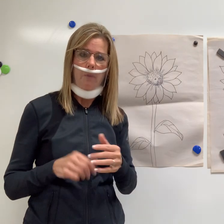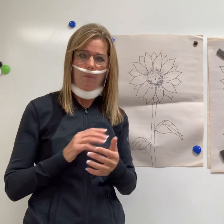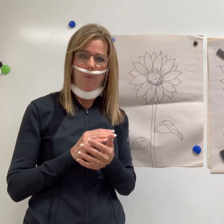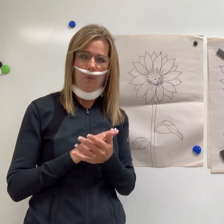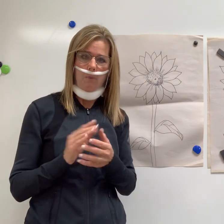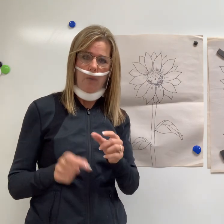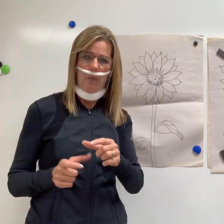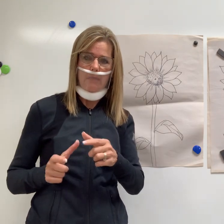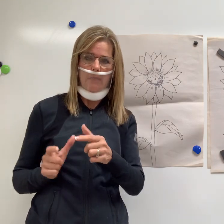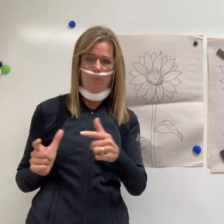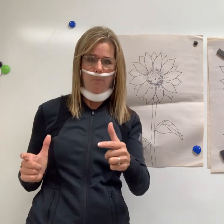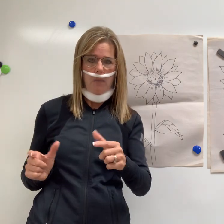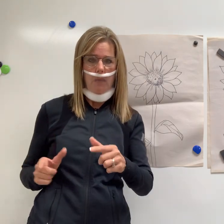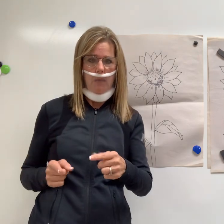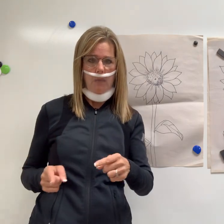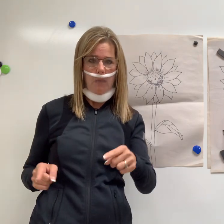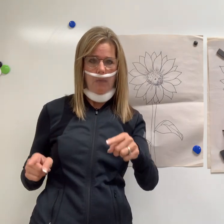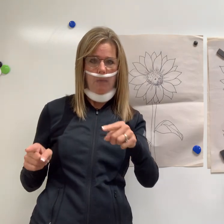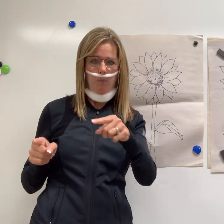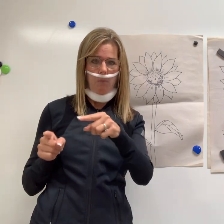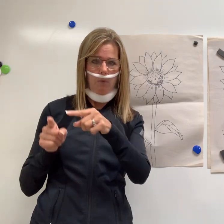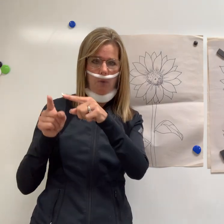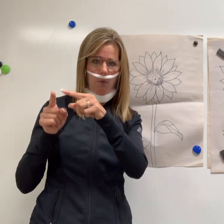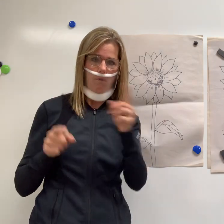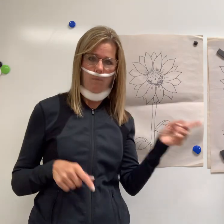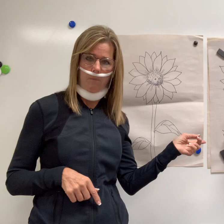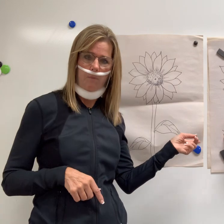and wide at first and then bring it over.